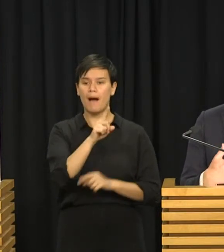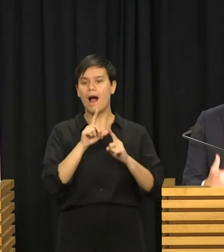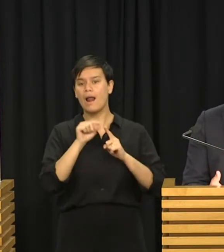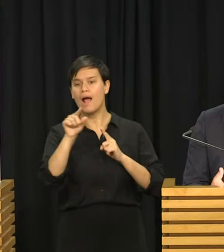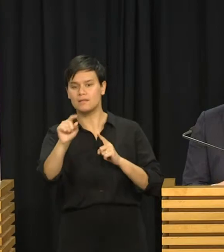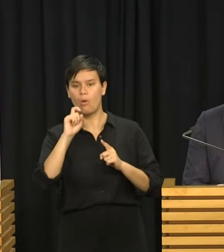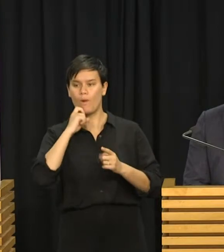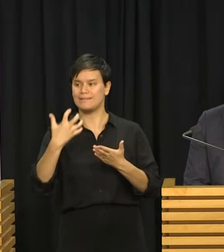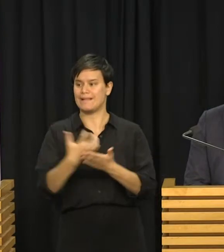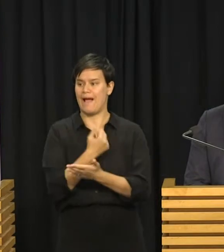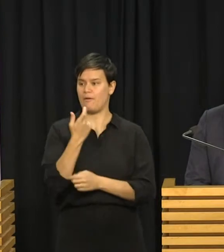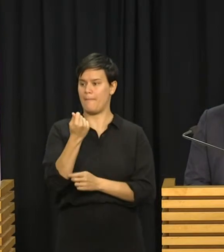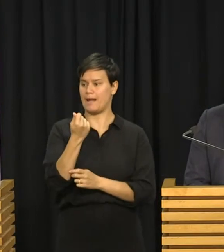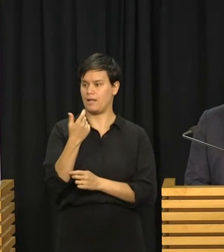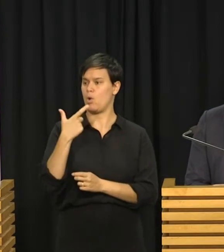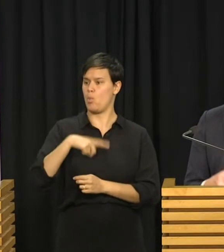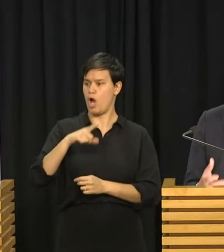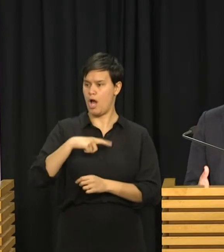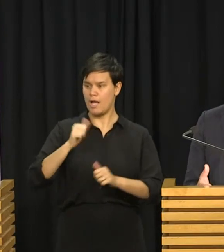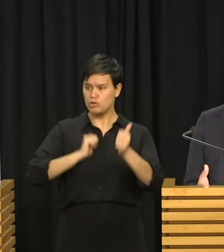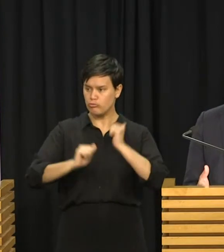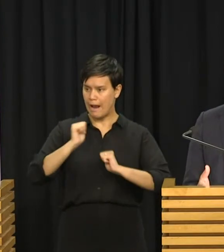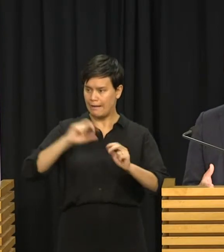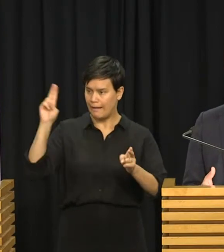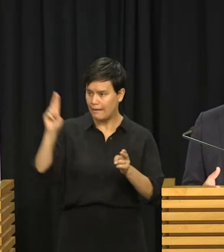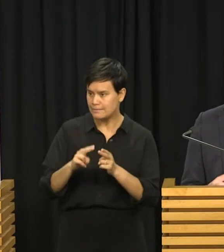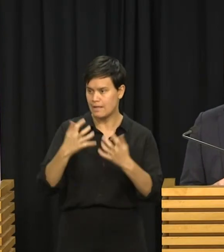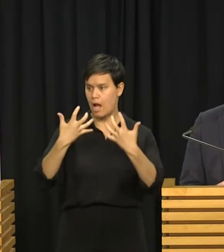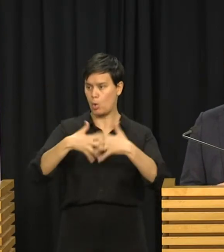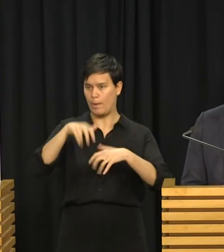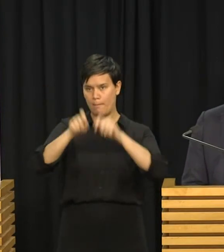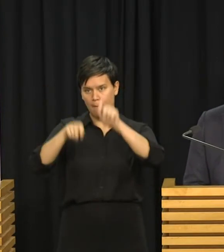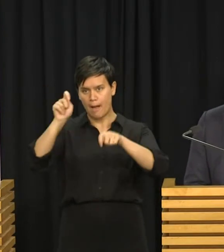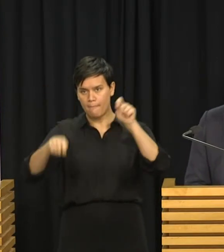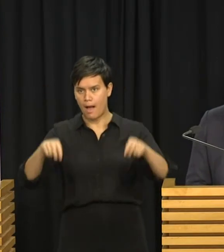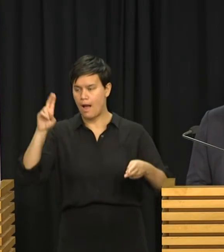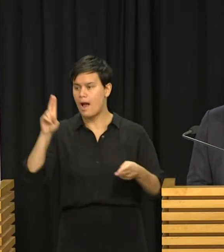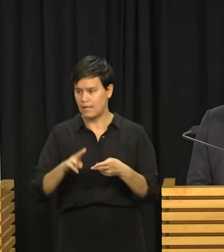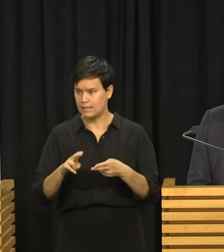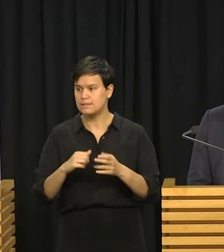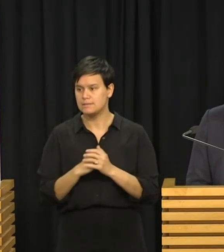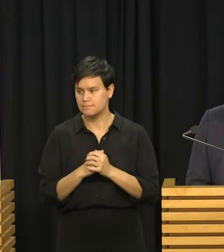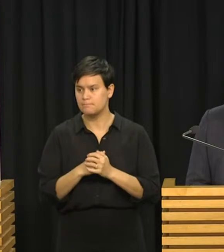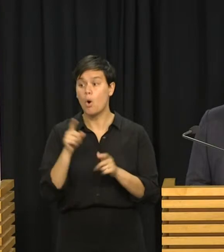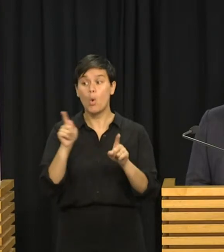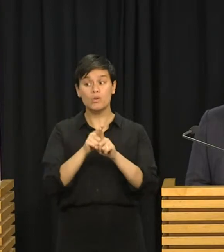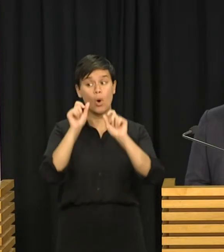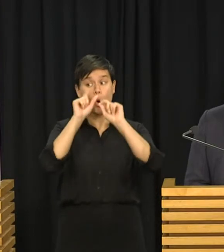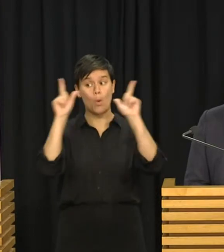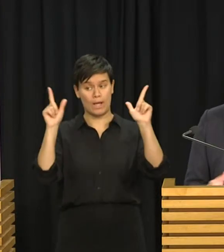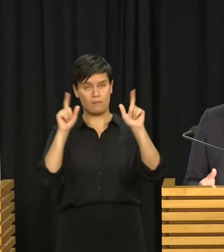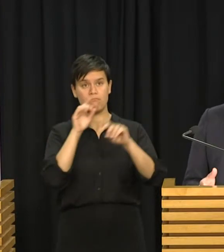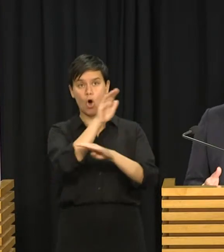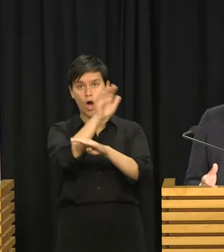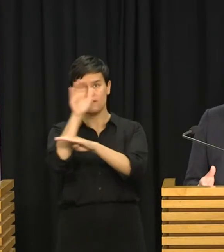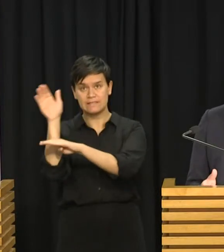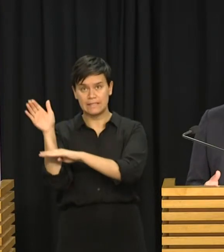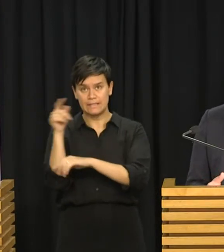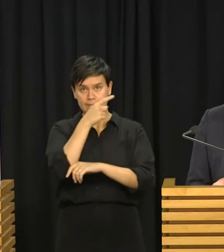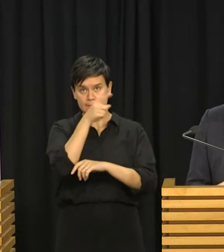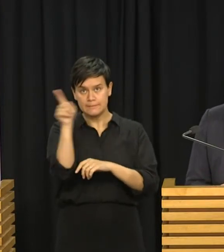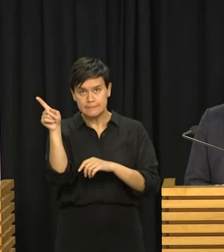in the simplicity of the campaign. One of the things that we're very mindful of is that the international environment around what you'd call